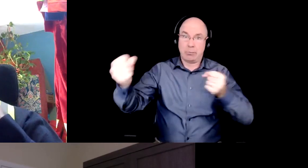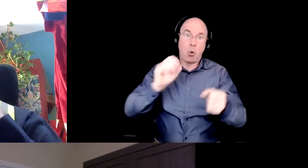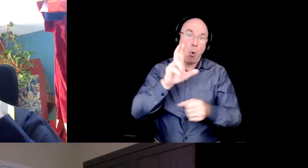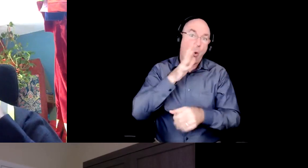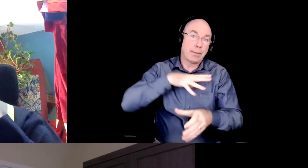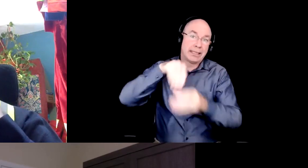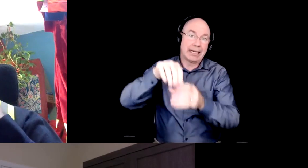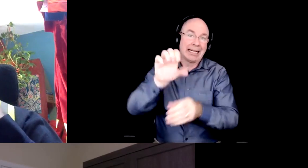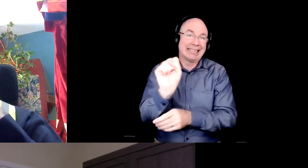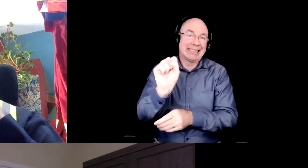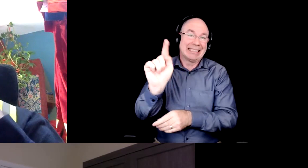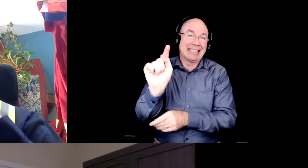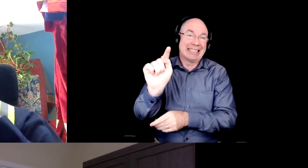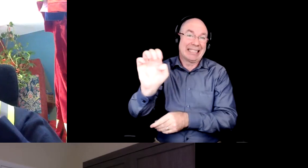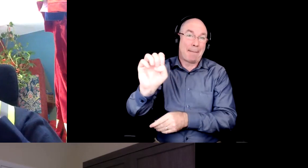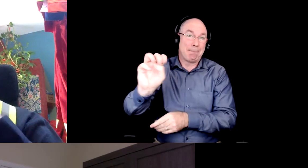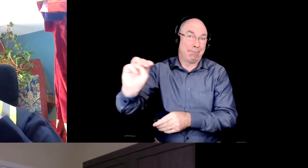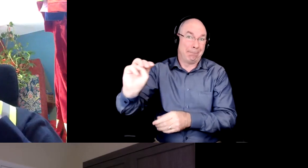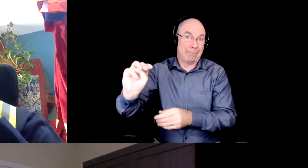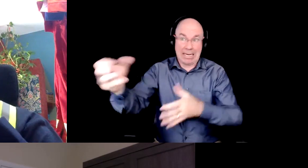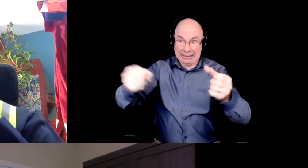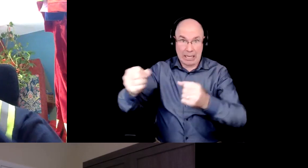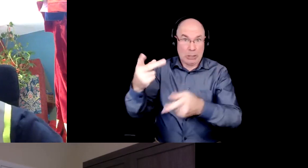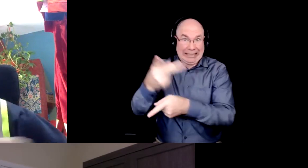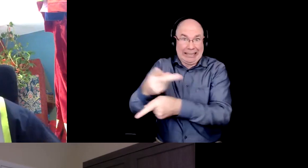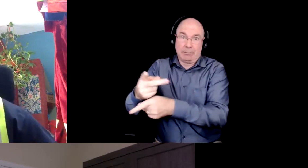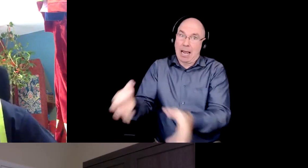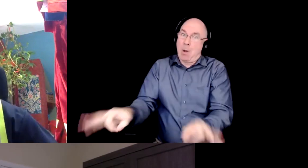better chance of keeping them around, which is very, very important.